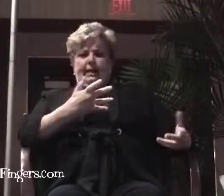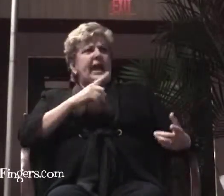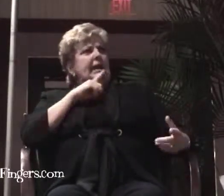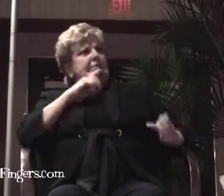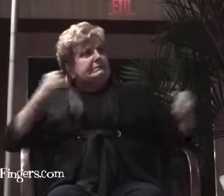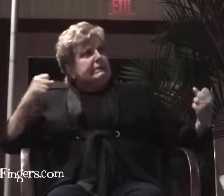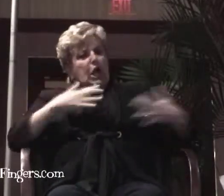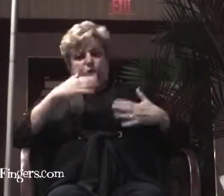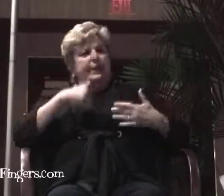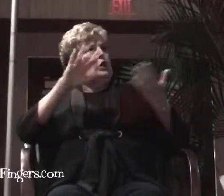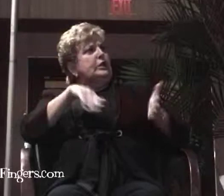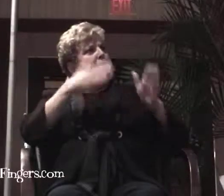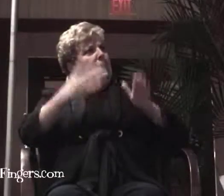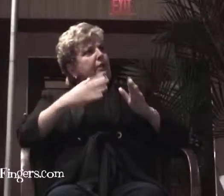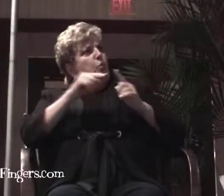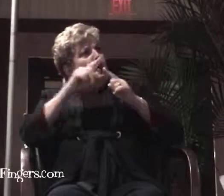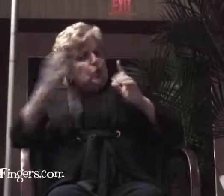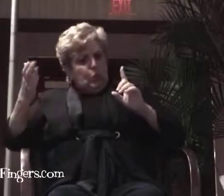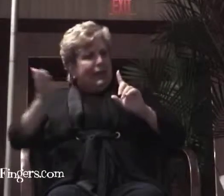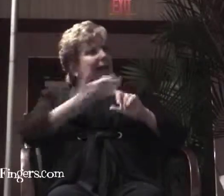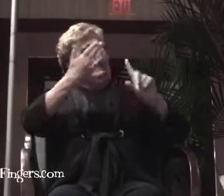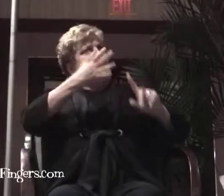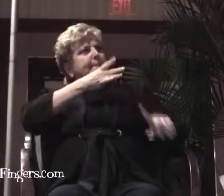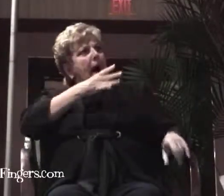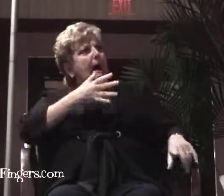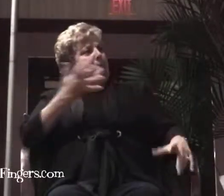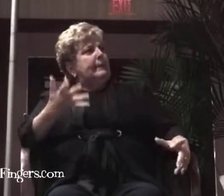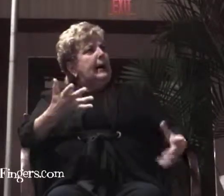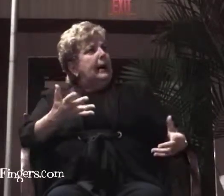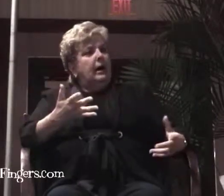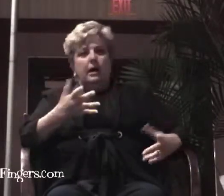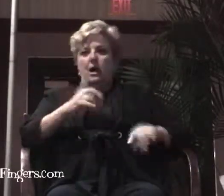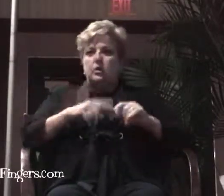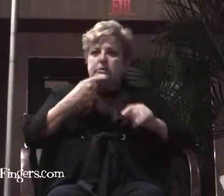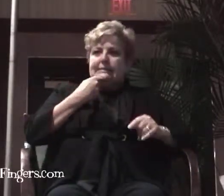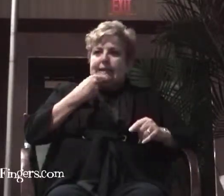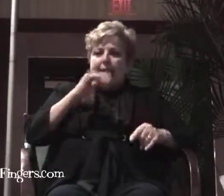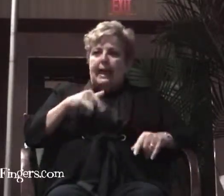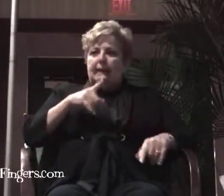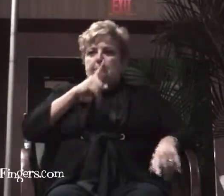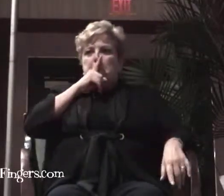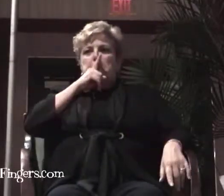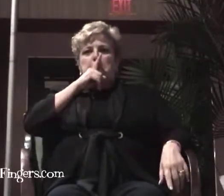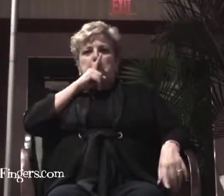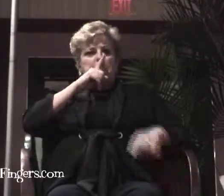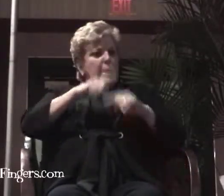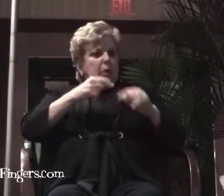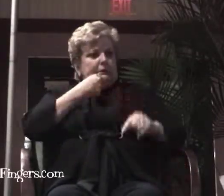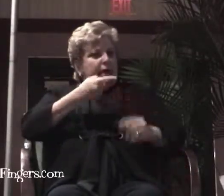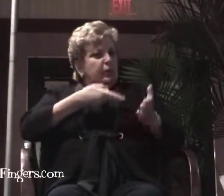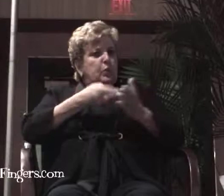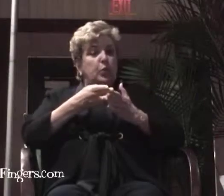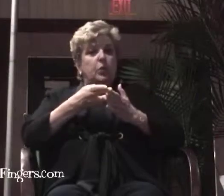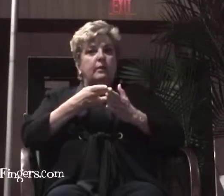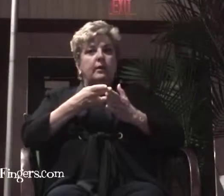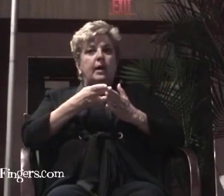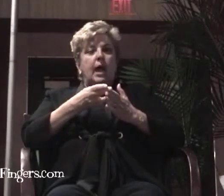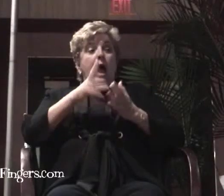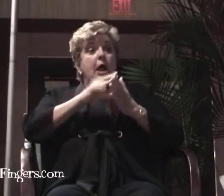death when you hit Mom. I can't say that. I can't tell the truth. I learned to tell my dad whatever